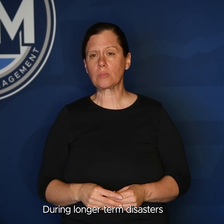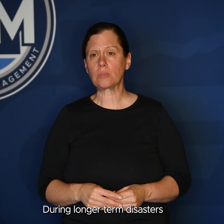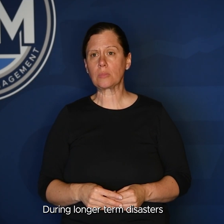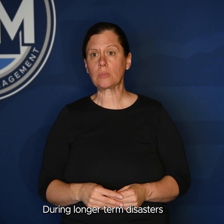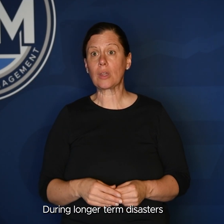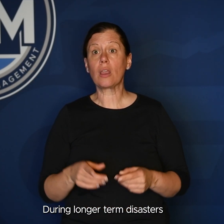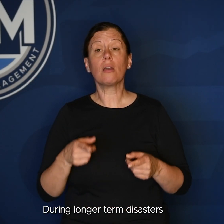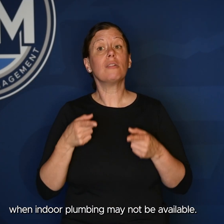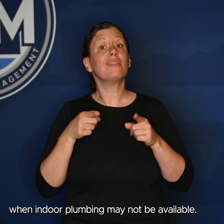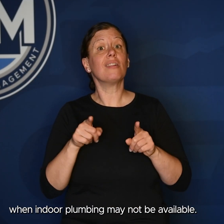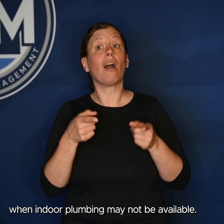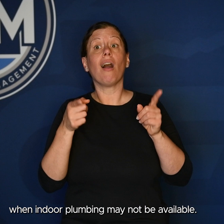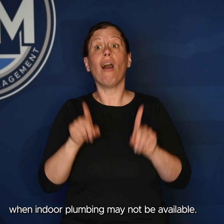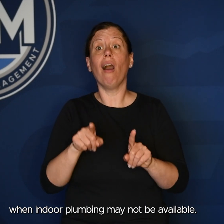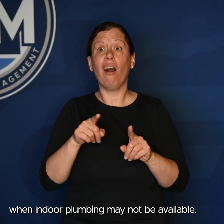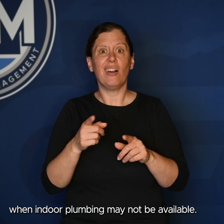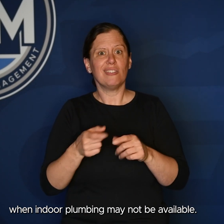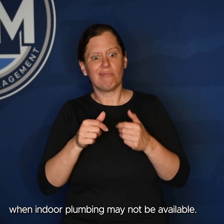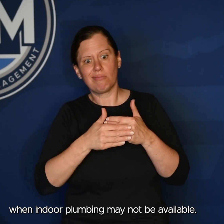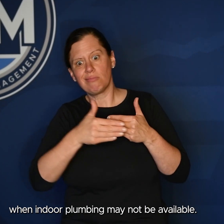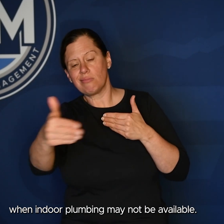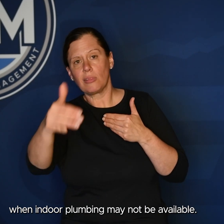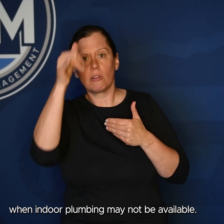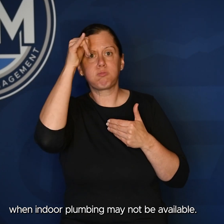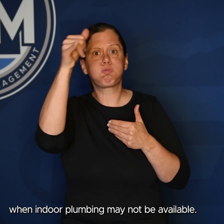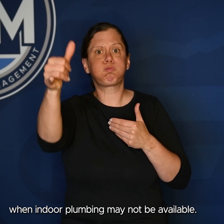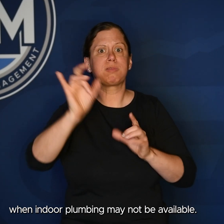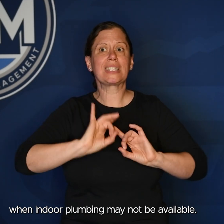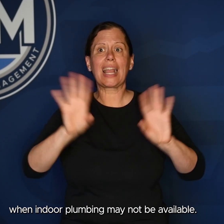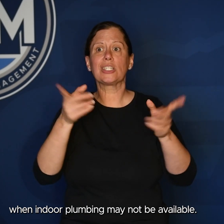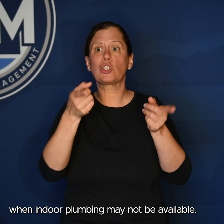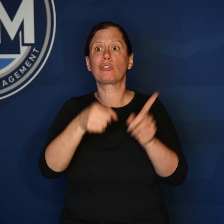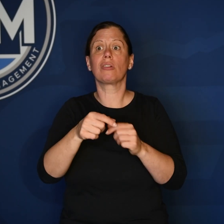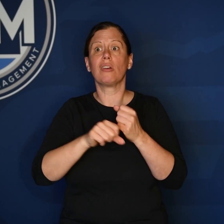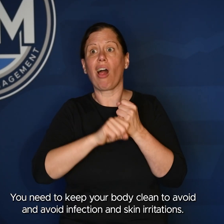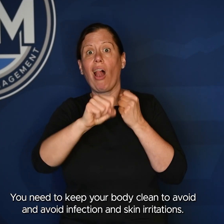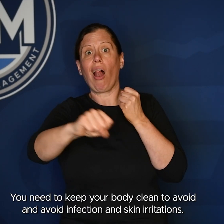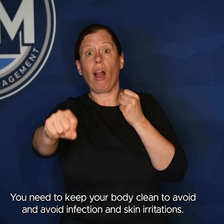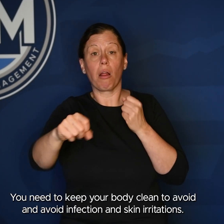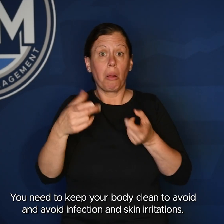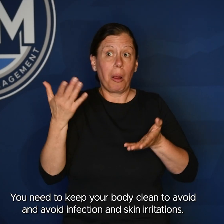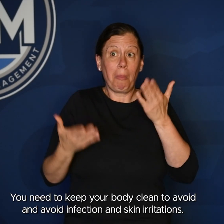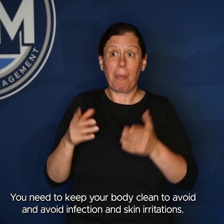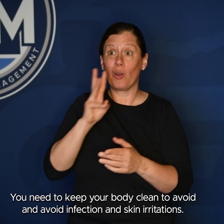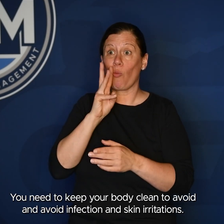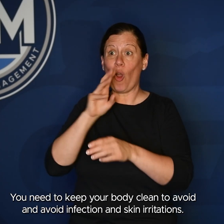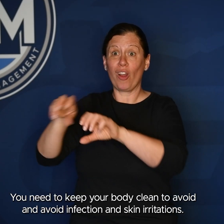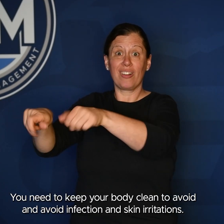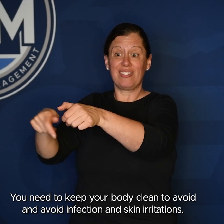During longer-term disasters when indoor plumbing may not be available, you need to keep your body clean to